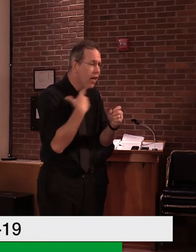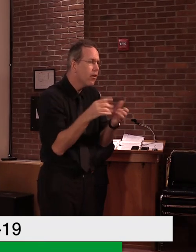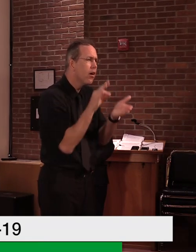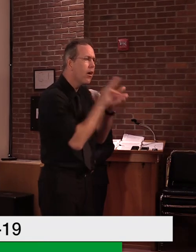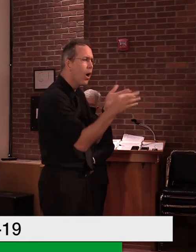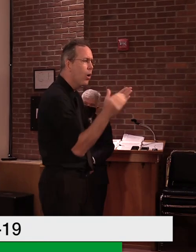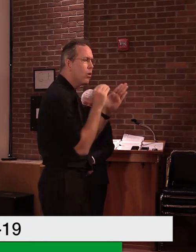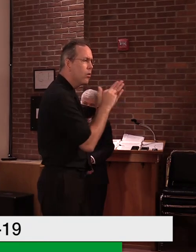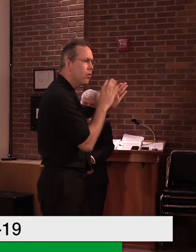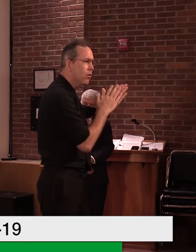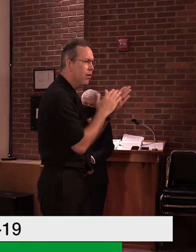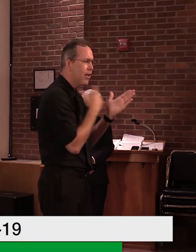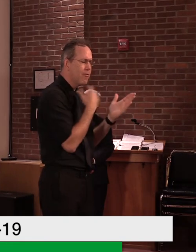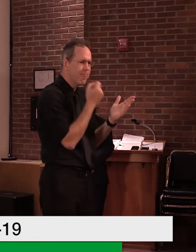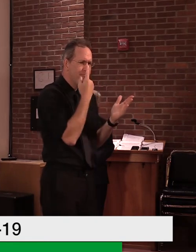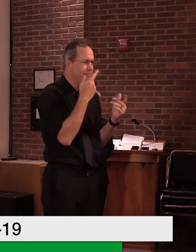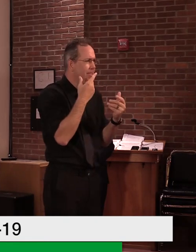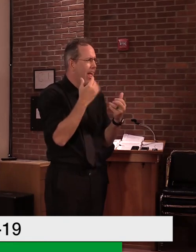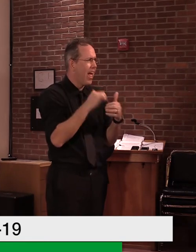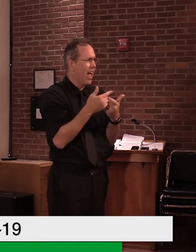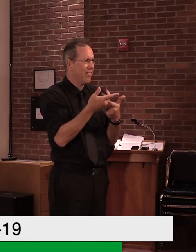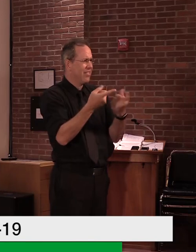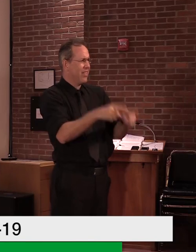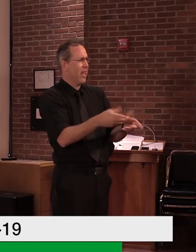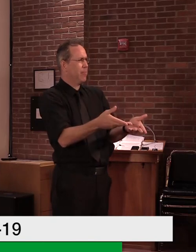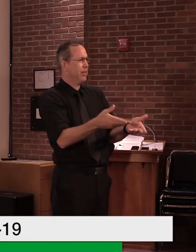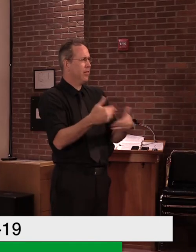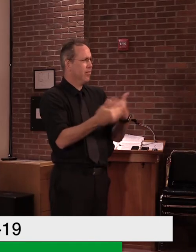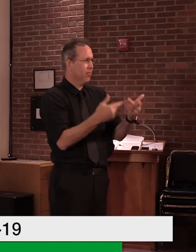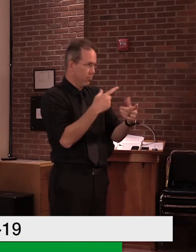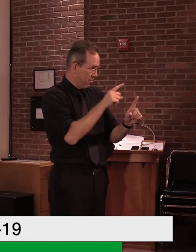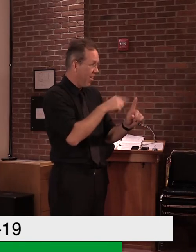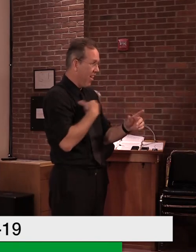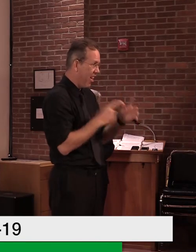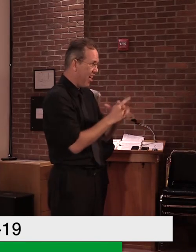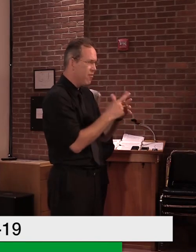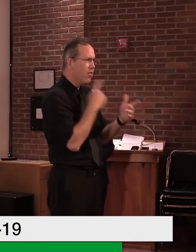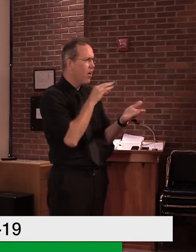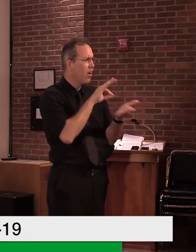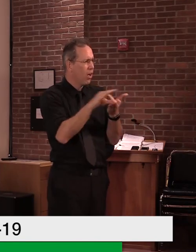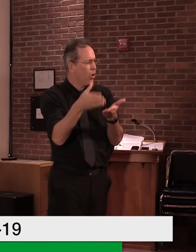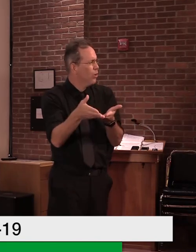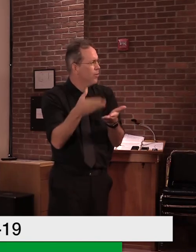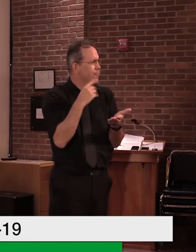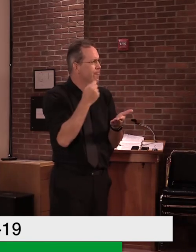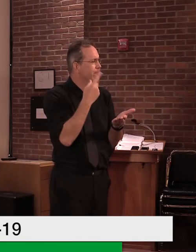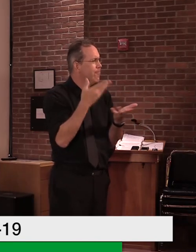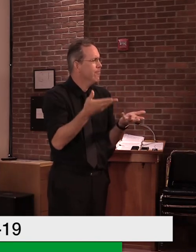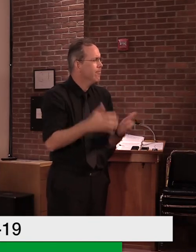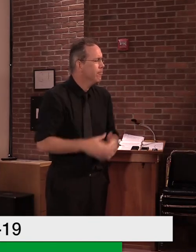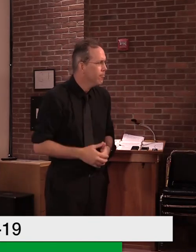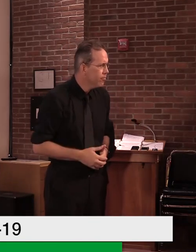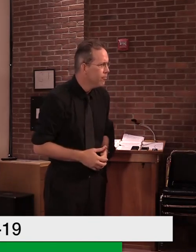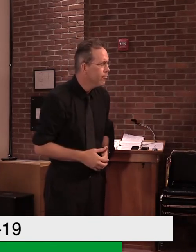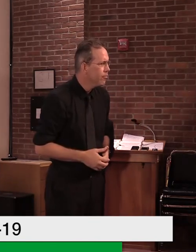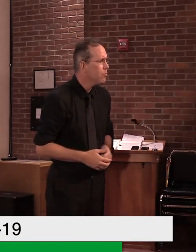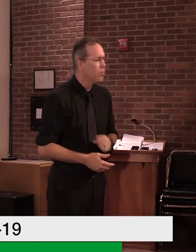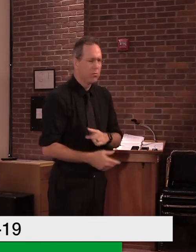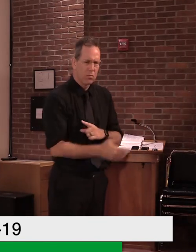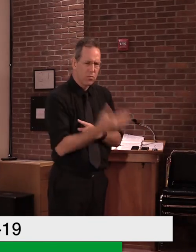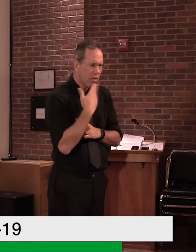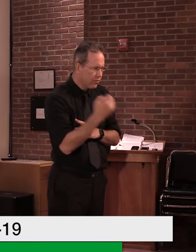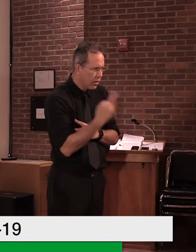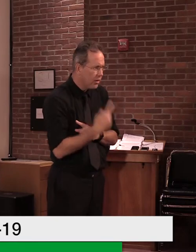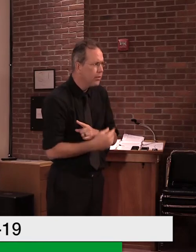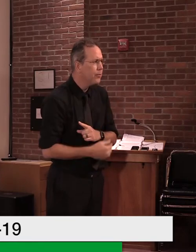but I'd love to get straightened out if that's the case. Thank you. Thank you. No, it's a very specific instance, so